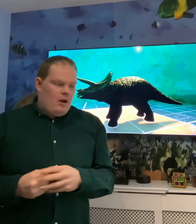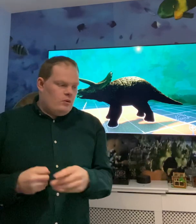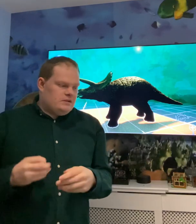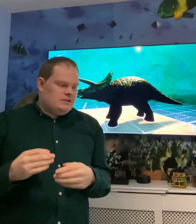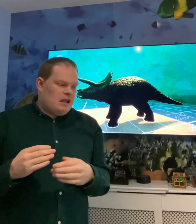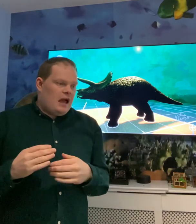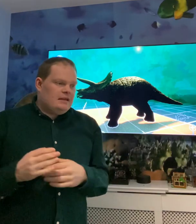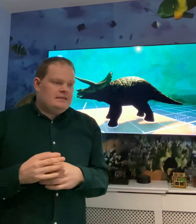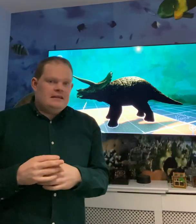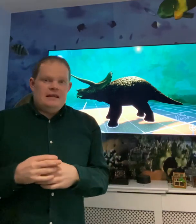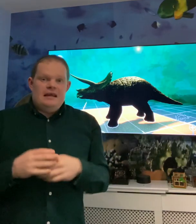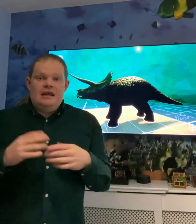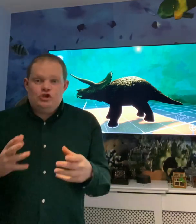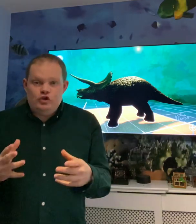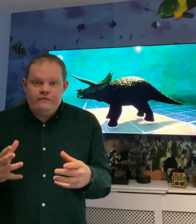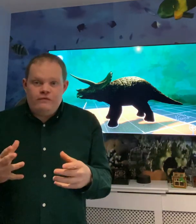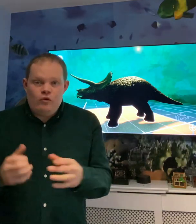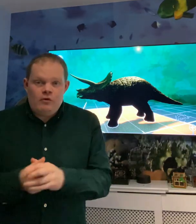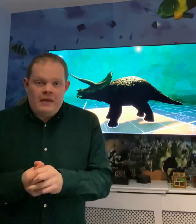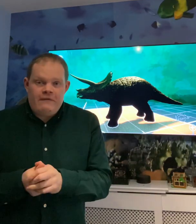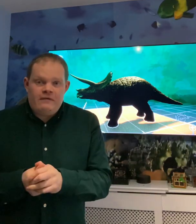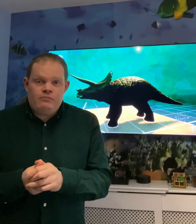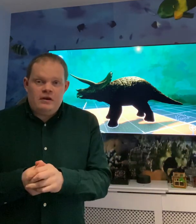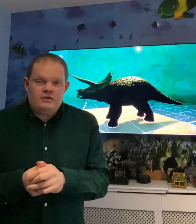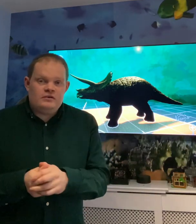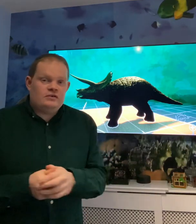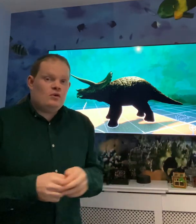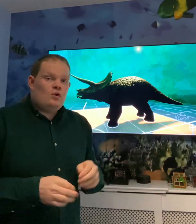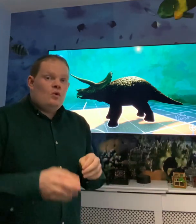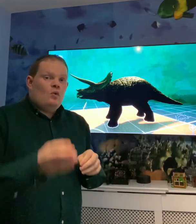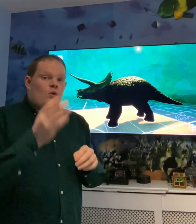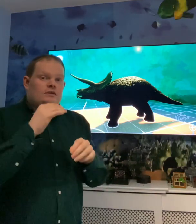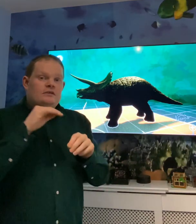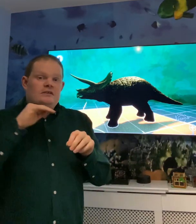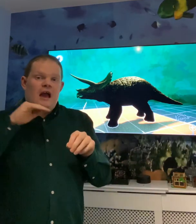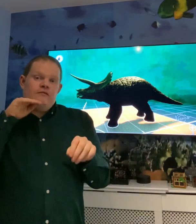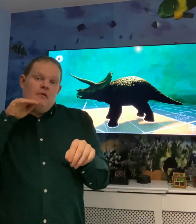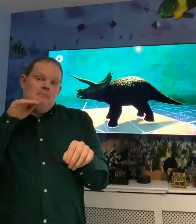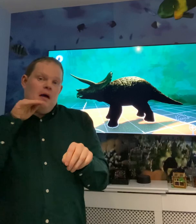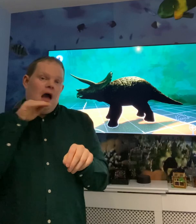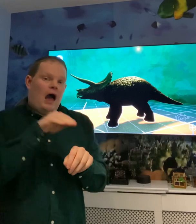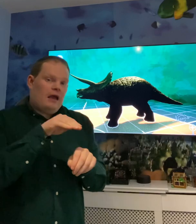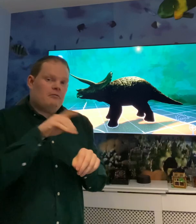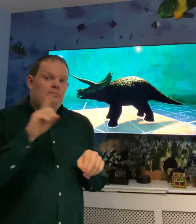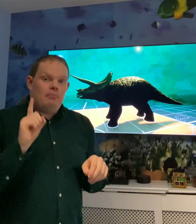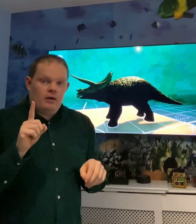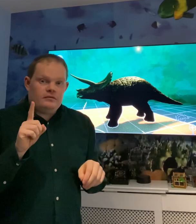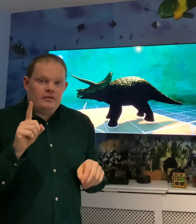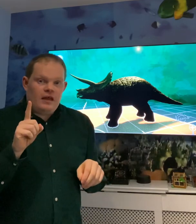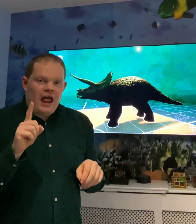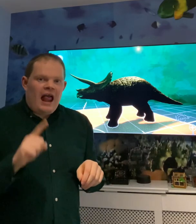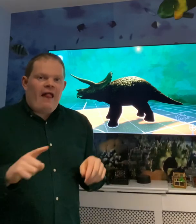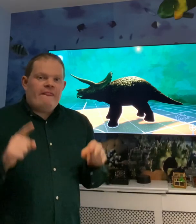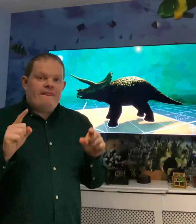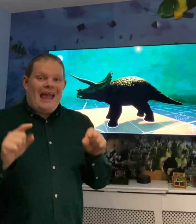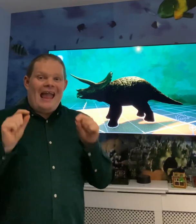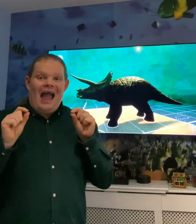was a slight issue for them if any predators wanted to attack from behind. But they